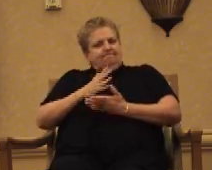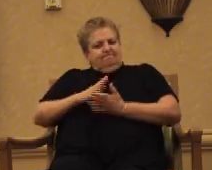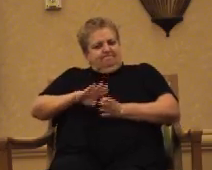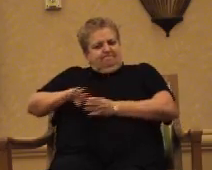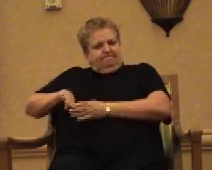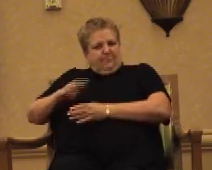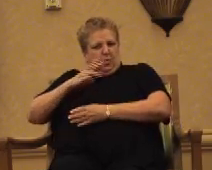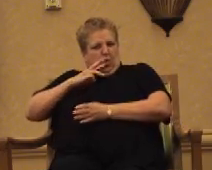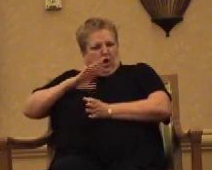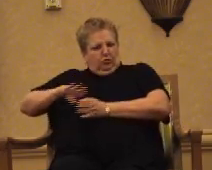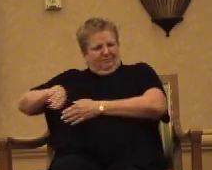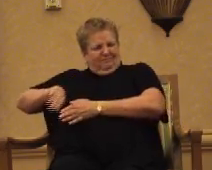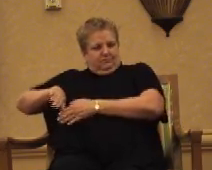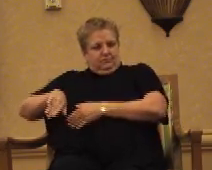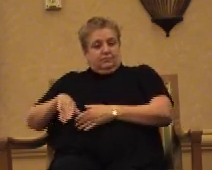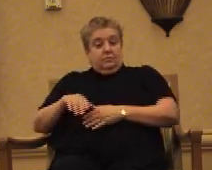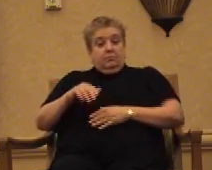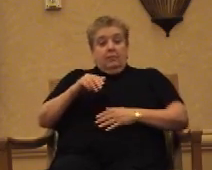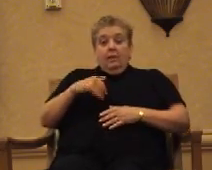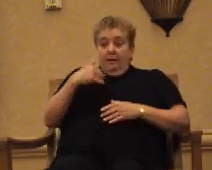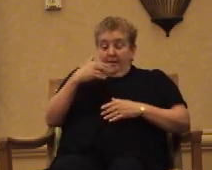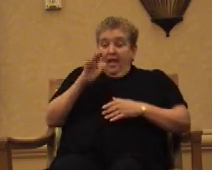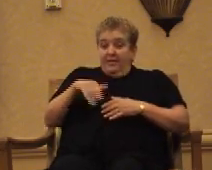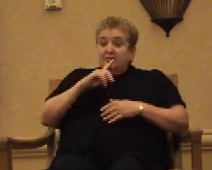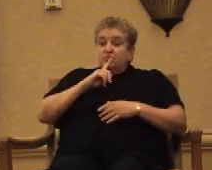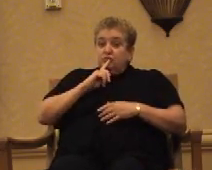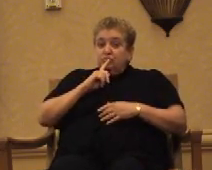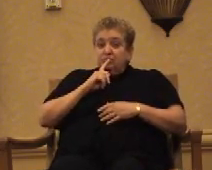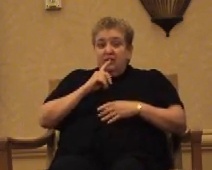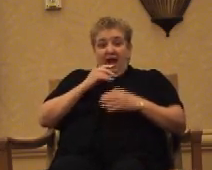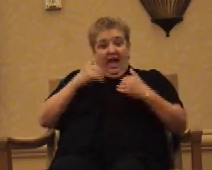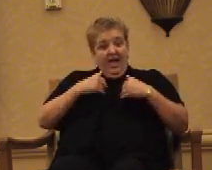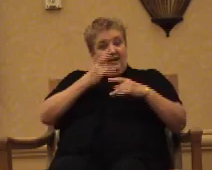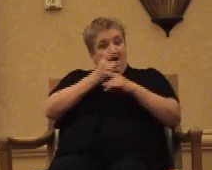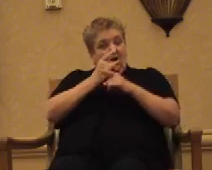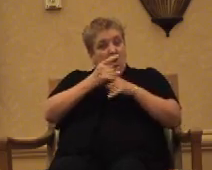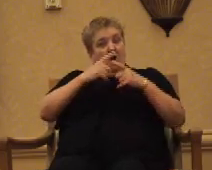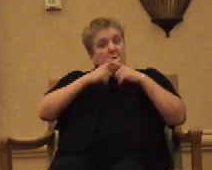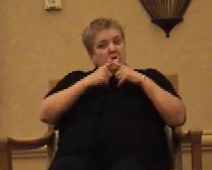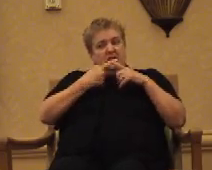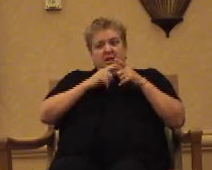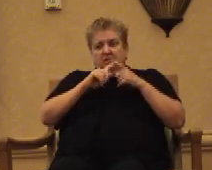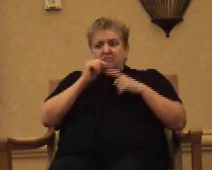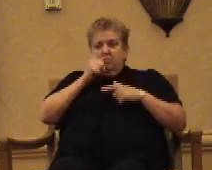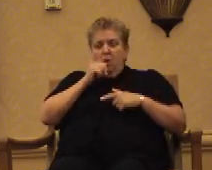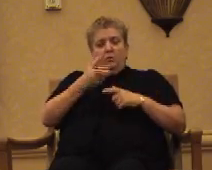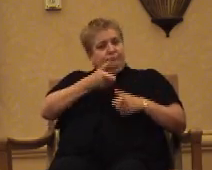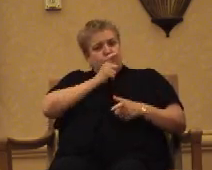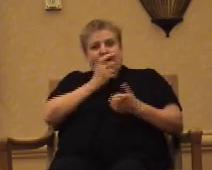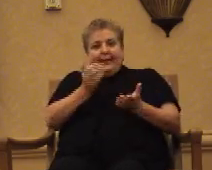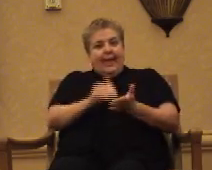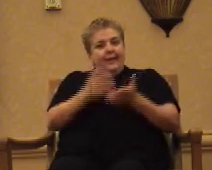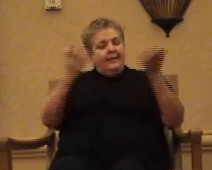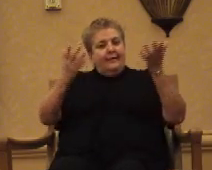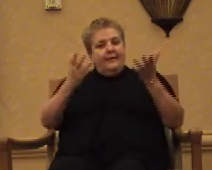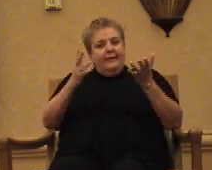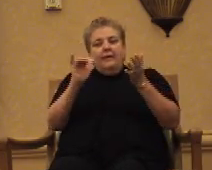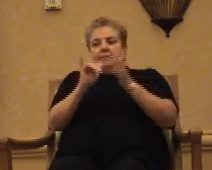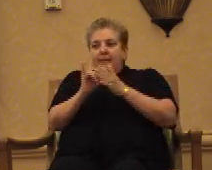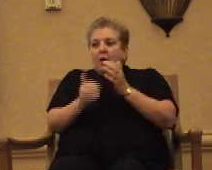Honest to God, and drank the next day after alcohol poisoning. It was the most important thing in my life, and